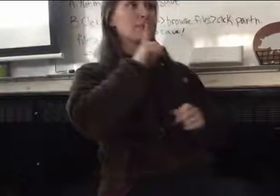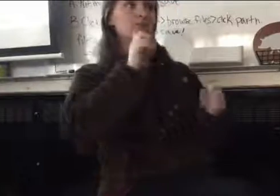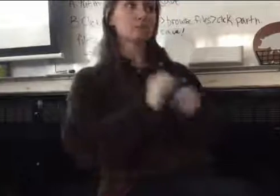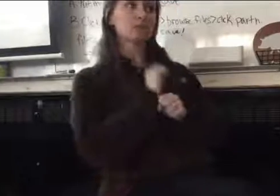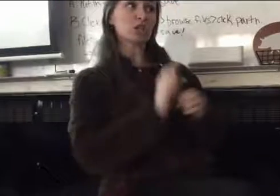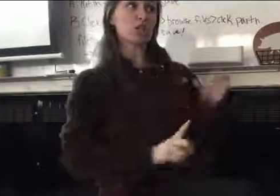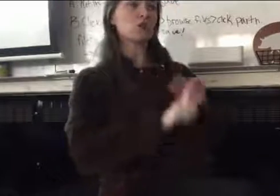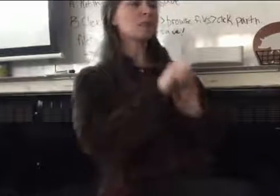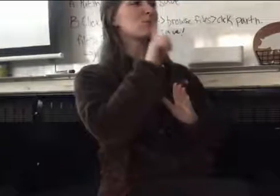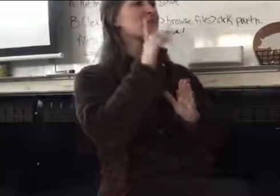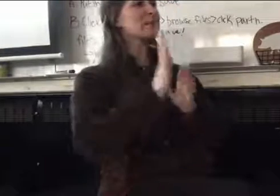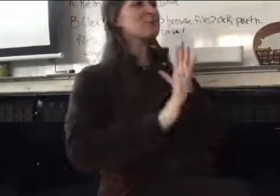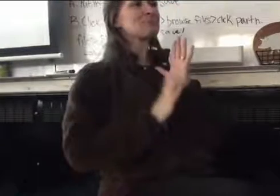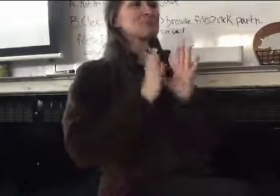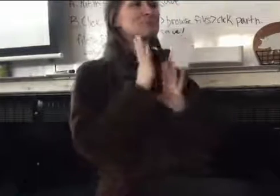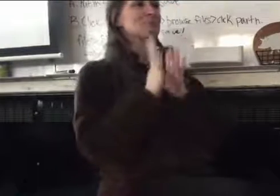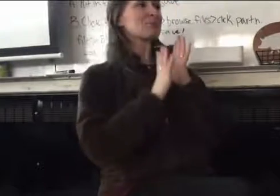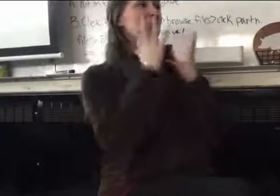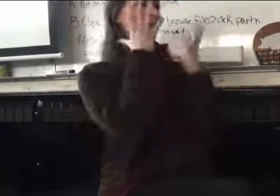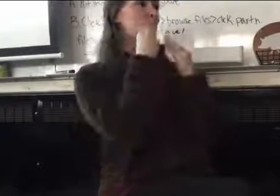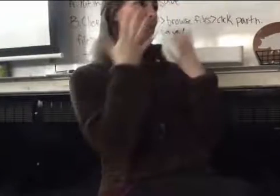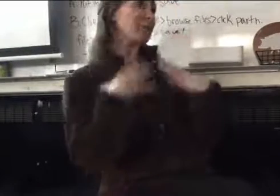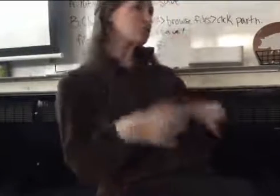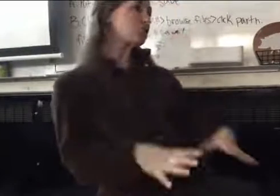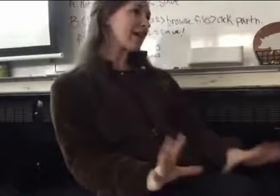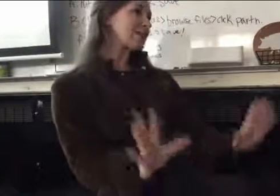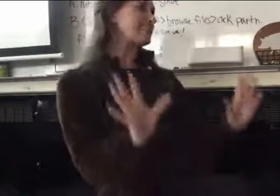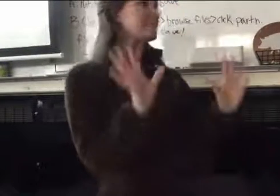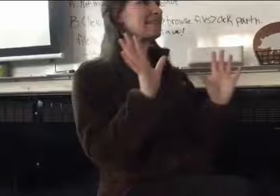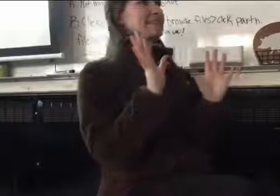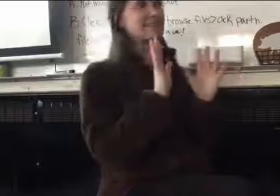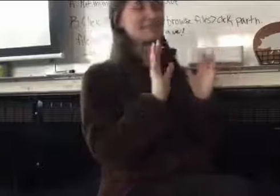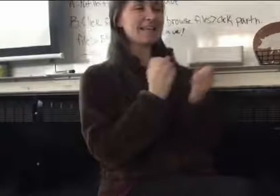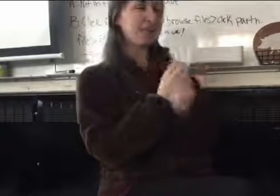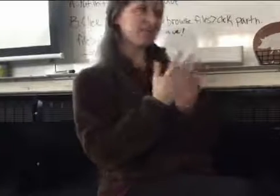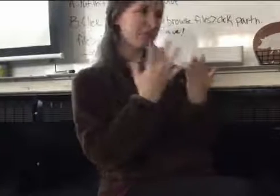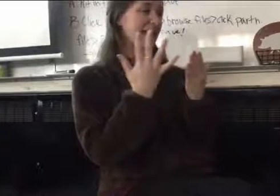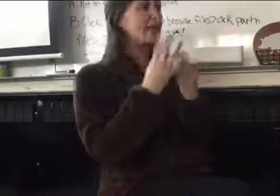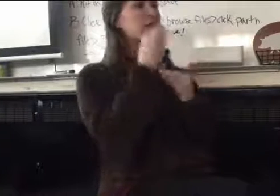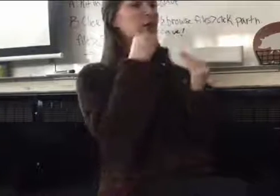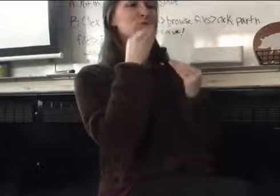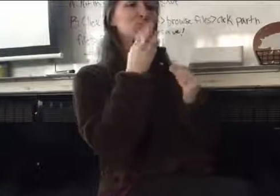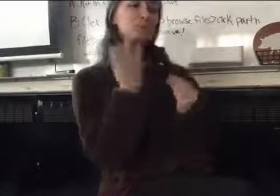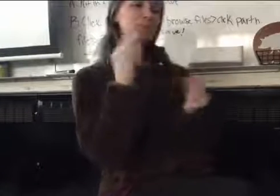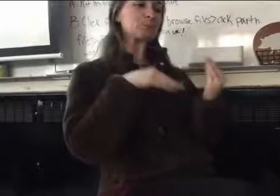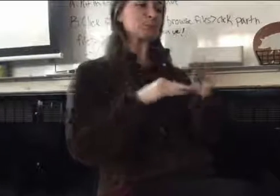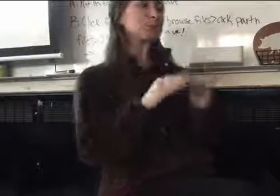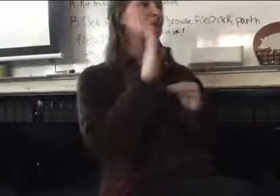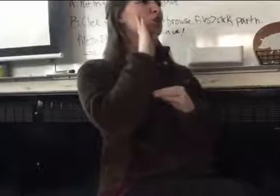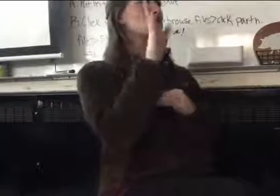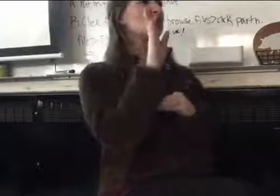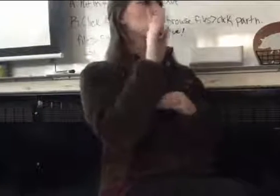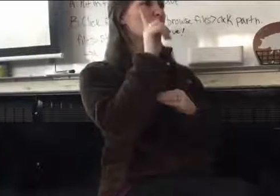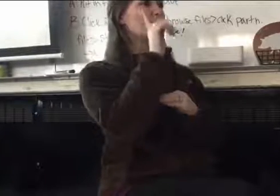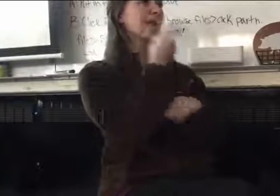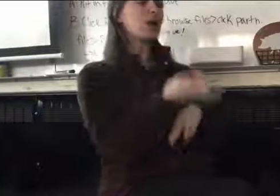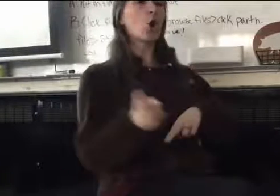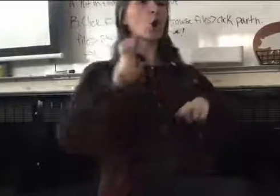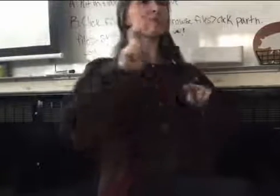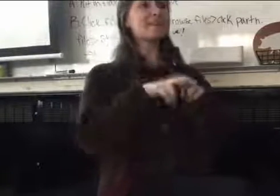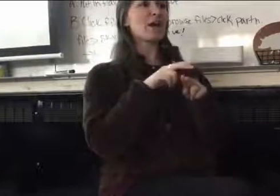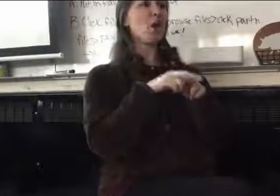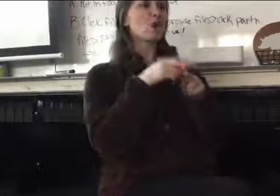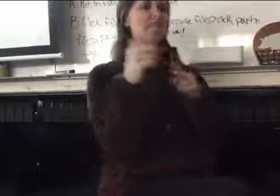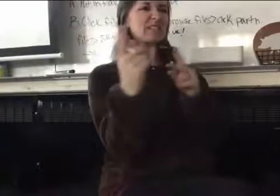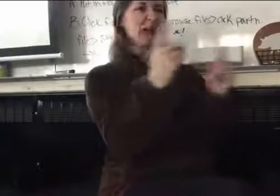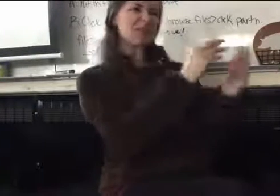these like really nice, pretty dresses and picnics. People thought that you were going to go see this little skirmish, kind of one of those, hey, let's